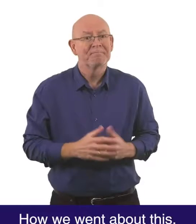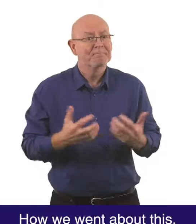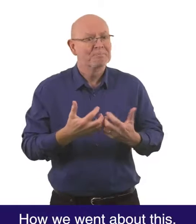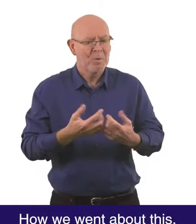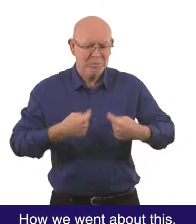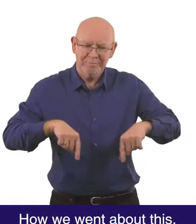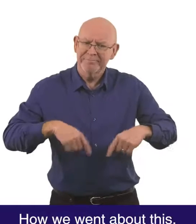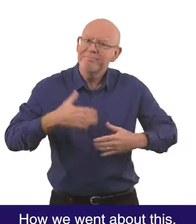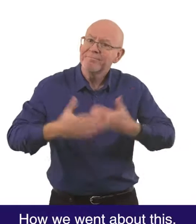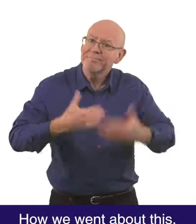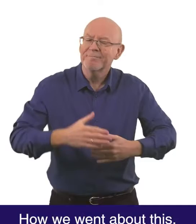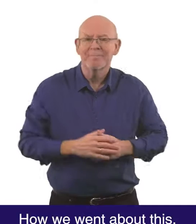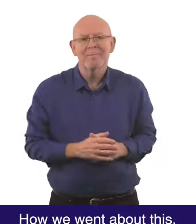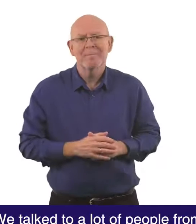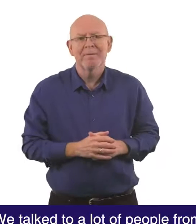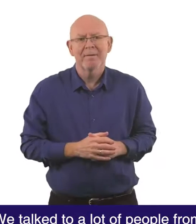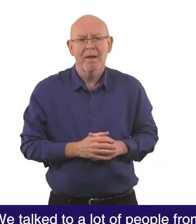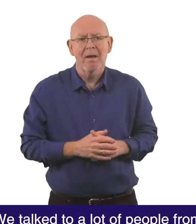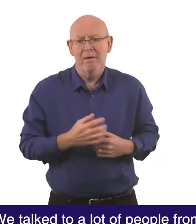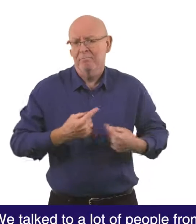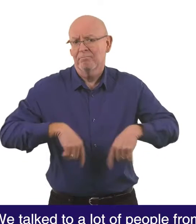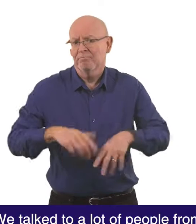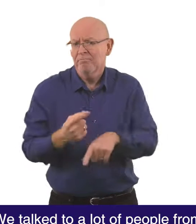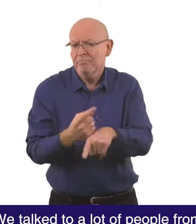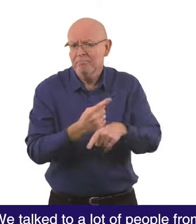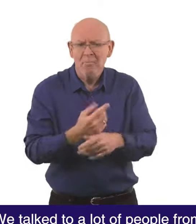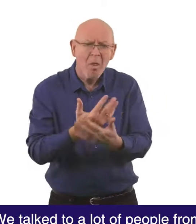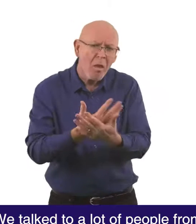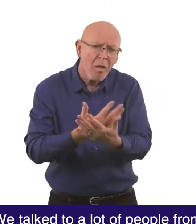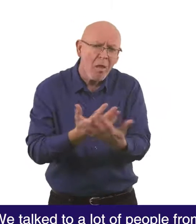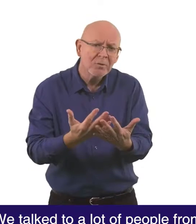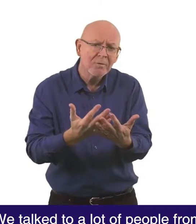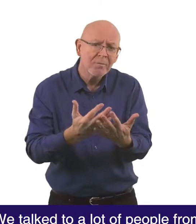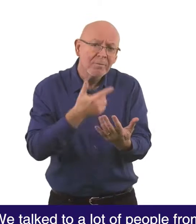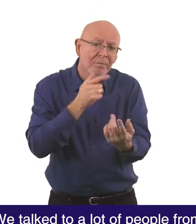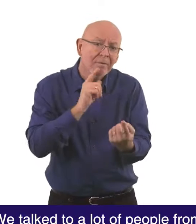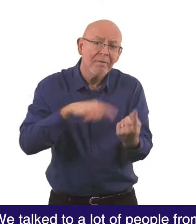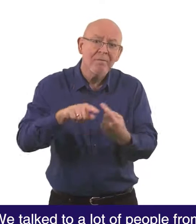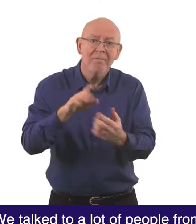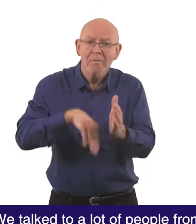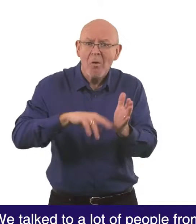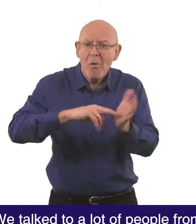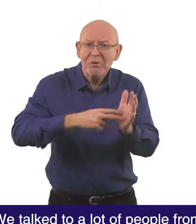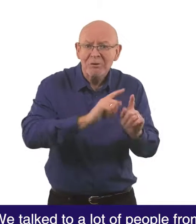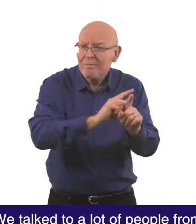How we went about this. We talked to a lot of people from organizations who work with disabled